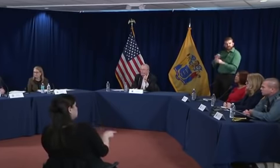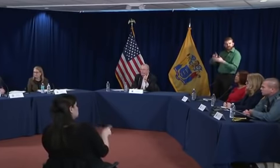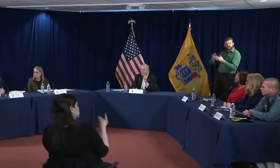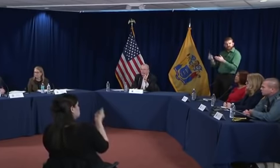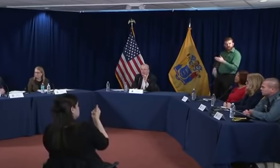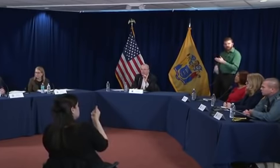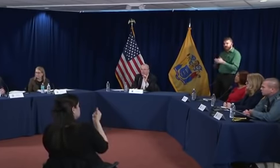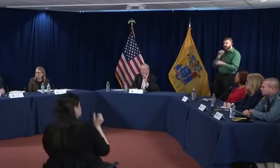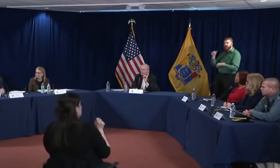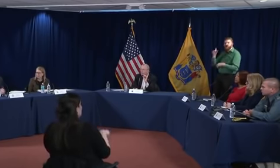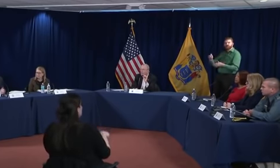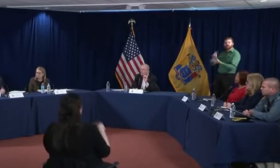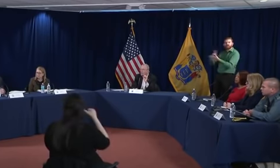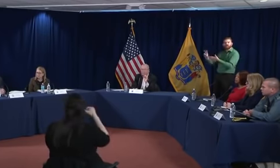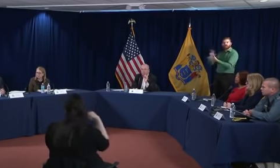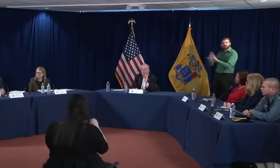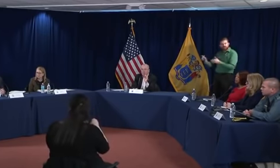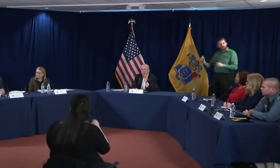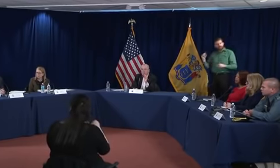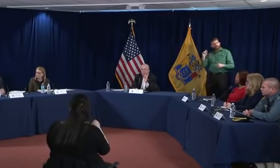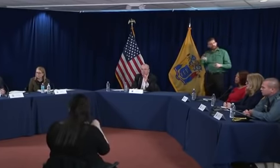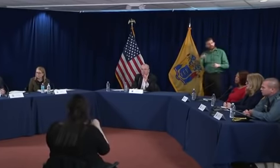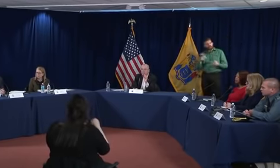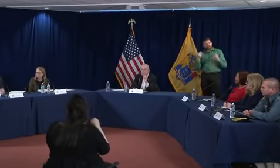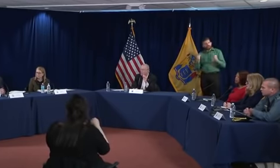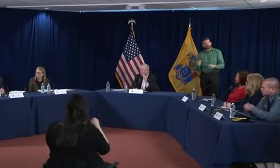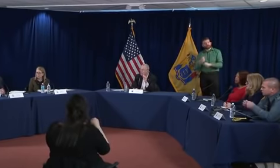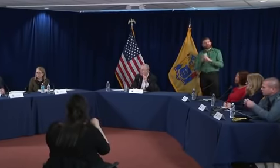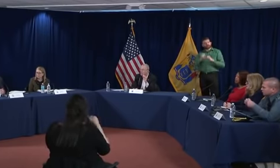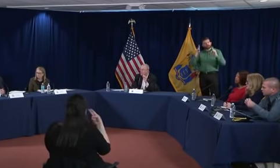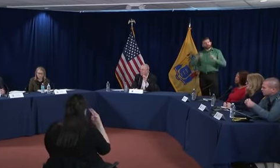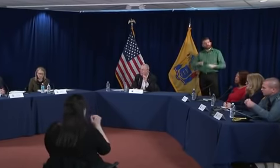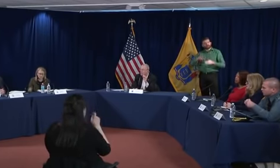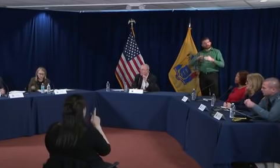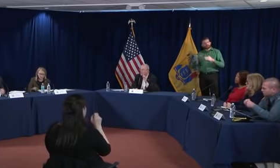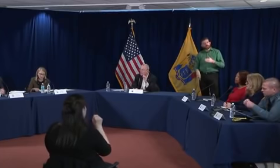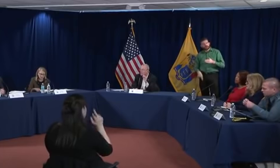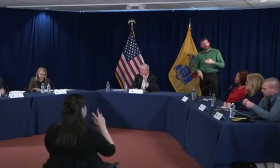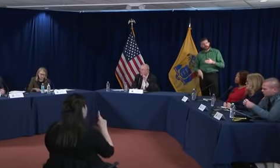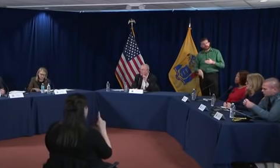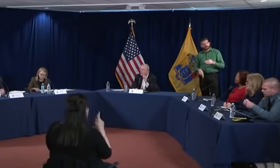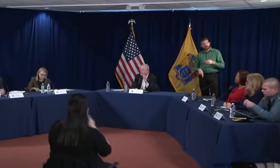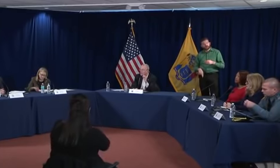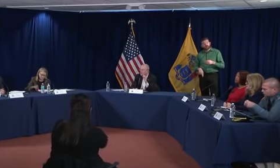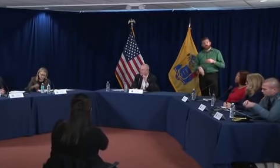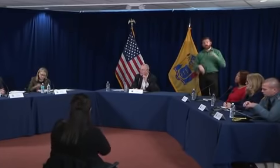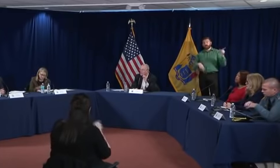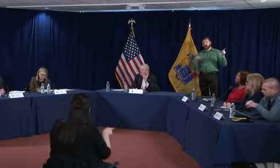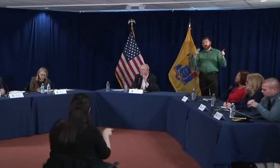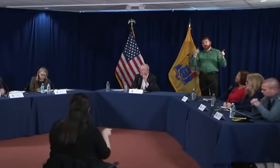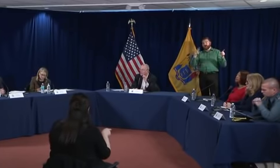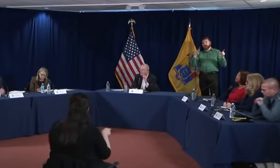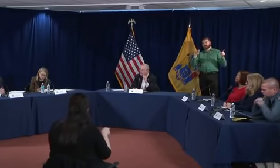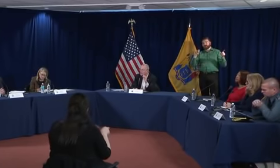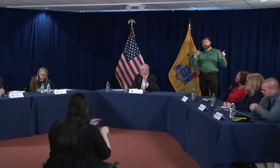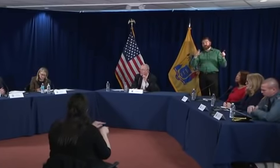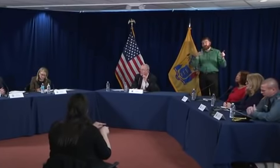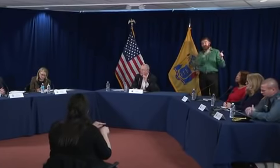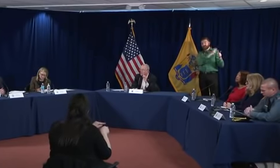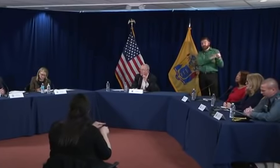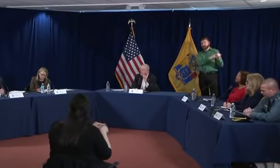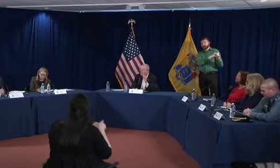recall that, Hackensack in particular and others, Those are not the high throughput clinical